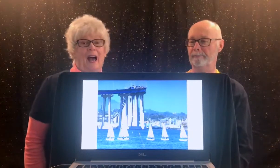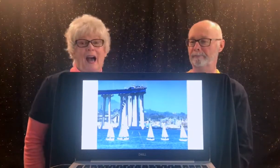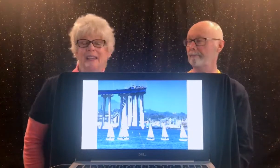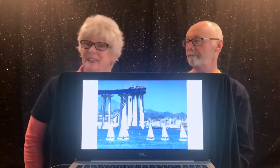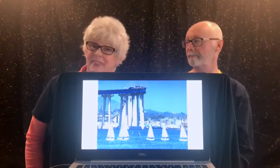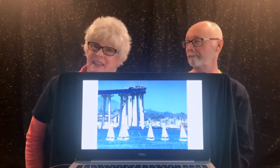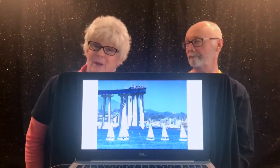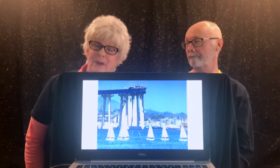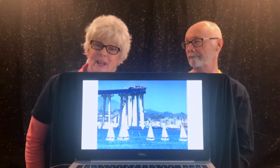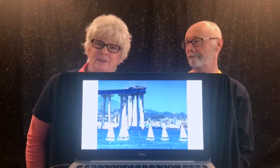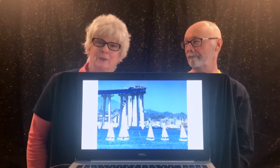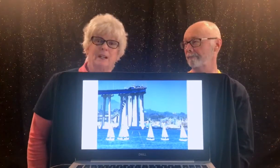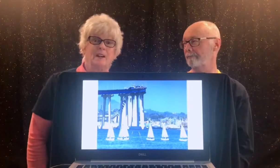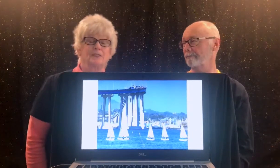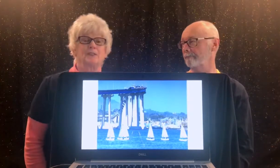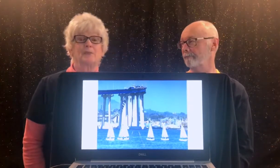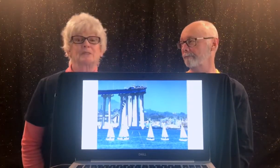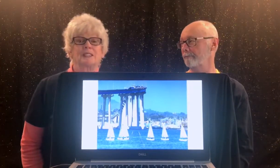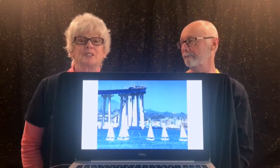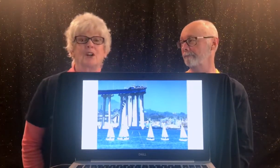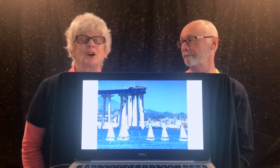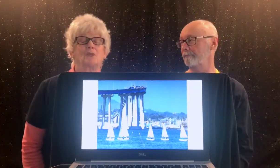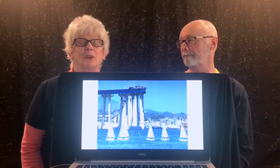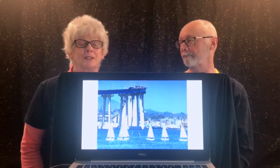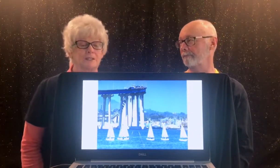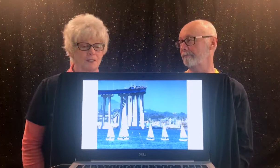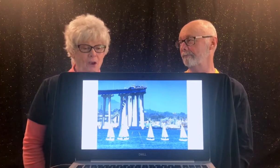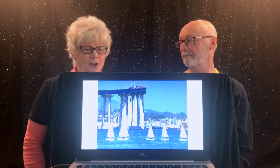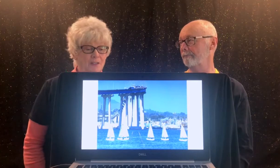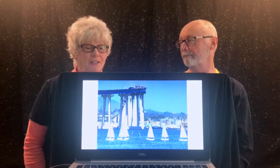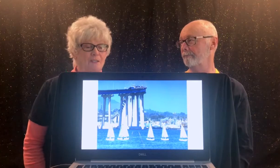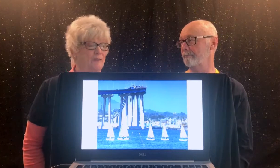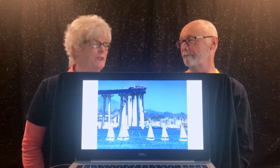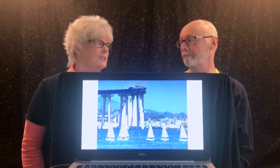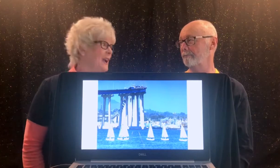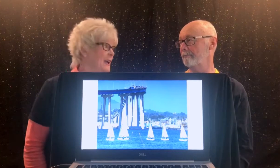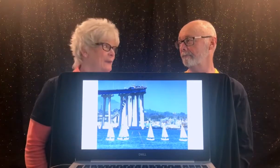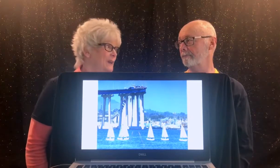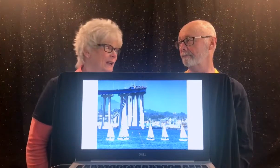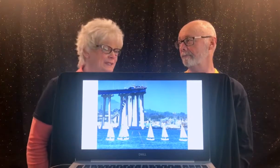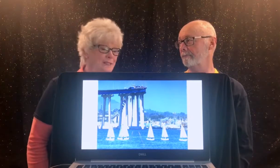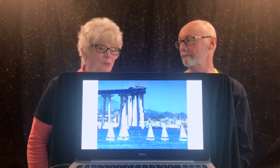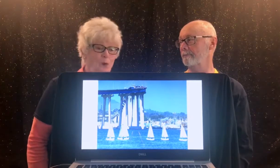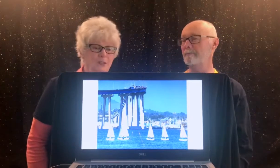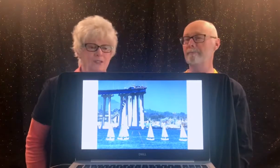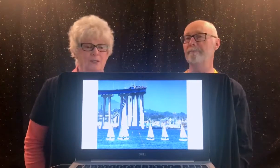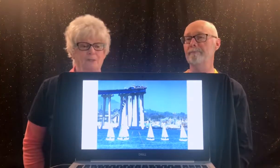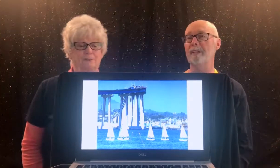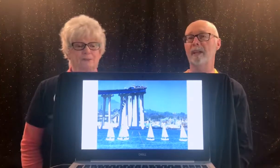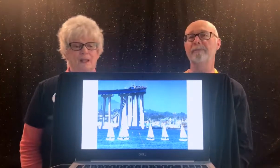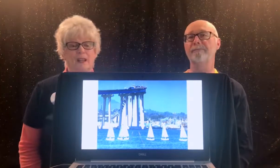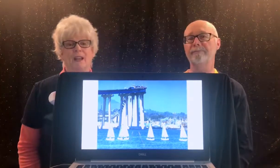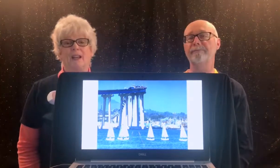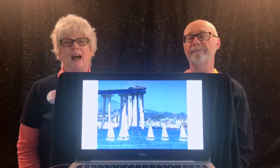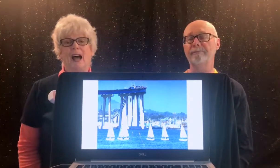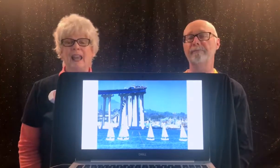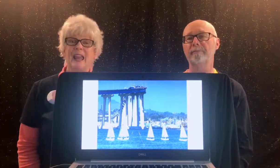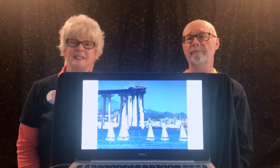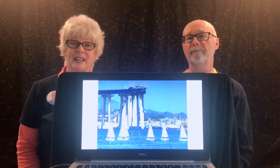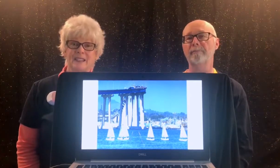I didn't think I would ever recover from such a horrendous loss, and for a time, I didn't want to. Yeah. I had to answer